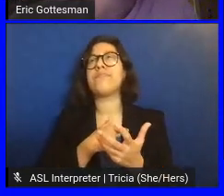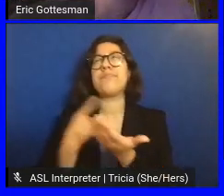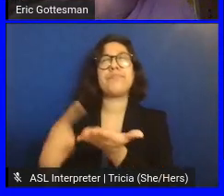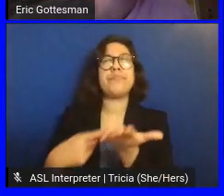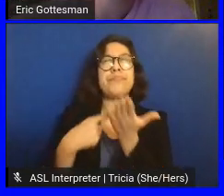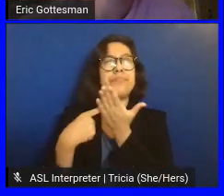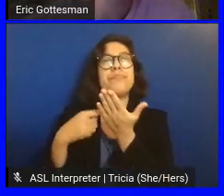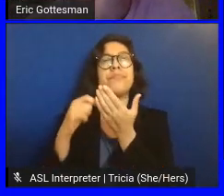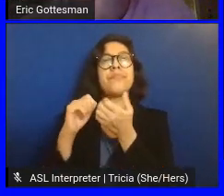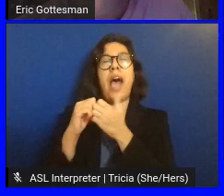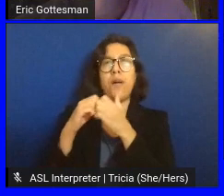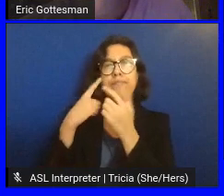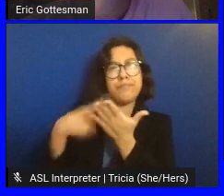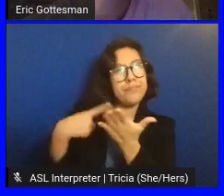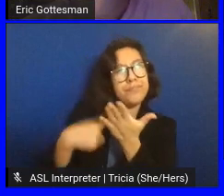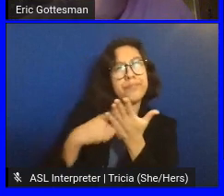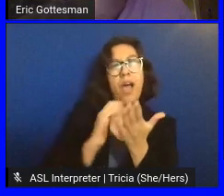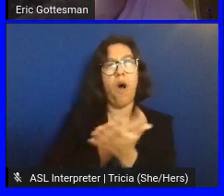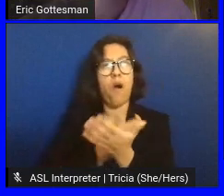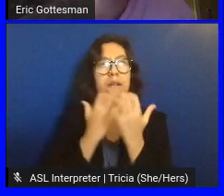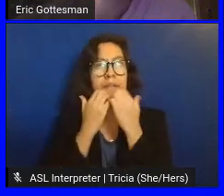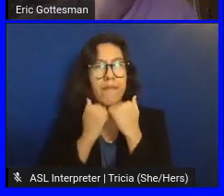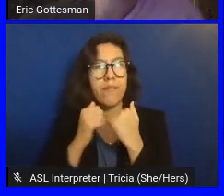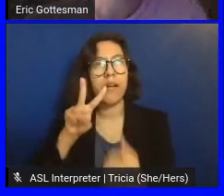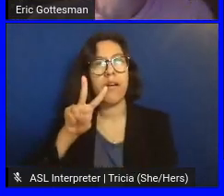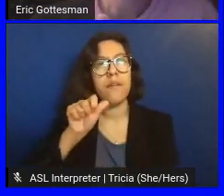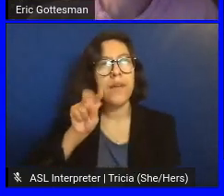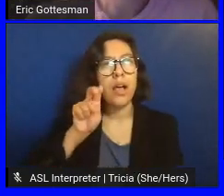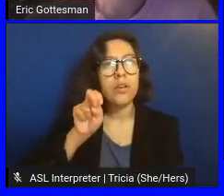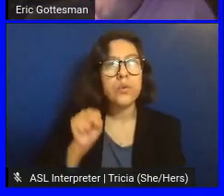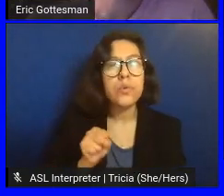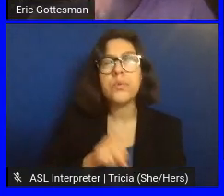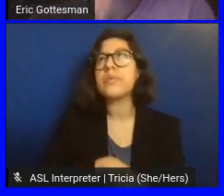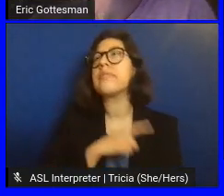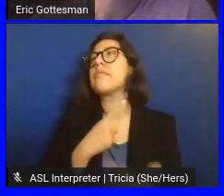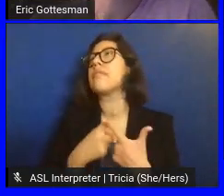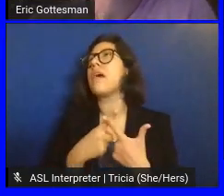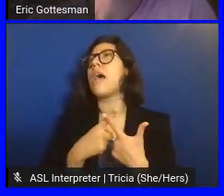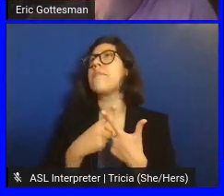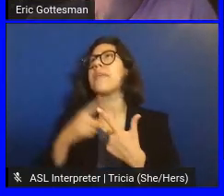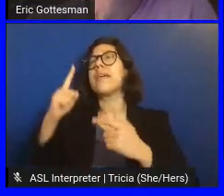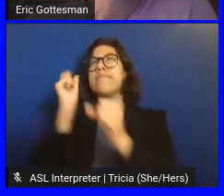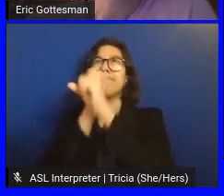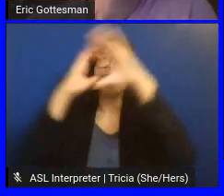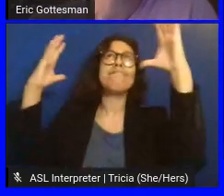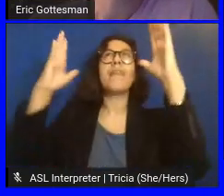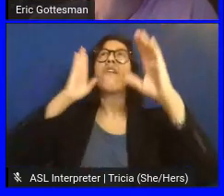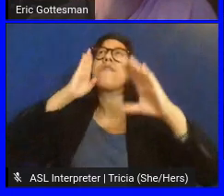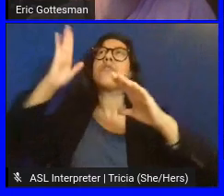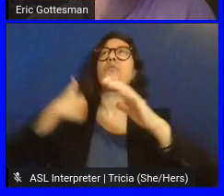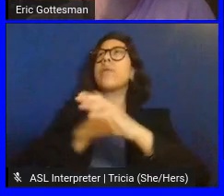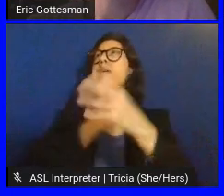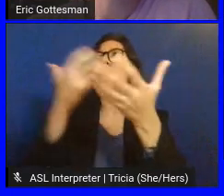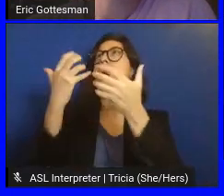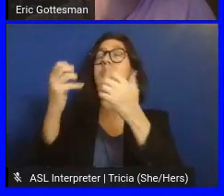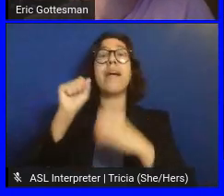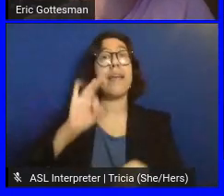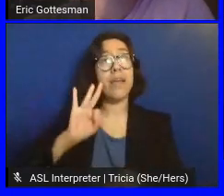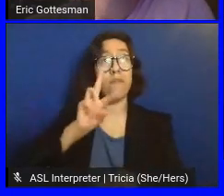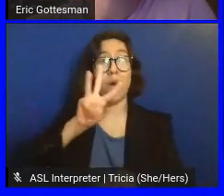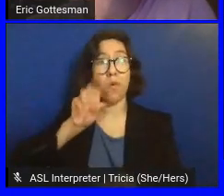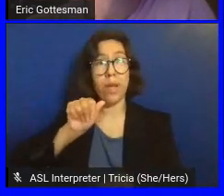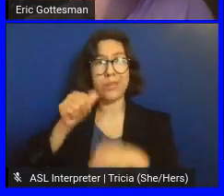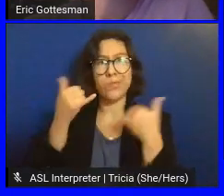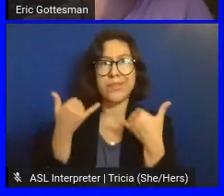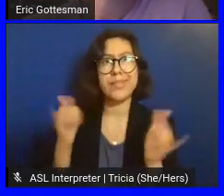honing in on the values that we'd like to see, honing in on an aspirational society and future we'd like to live in if the wide awakes still existed.